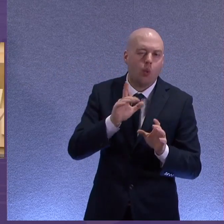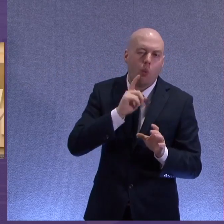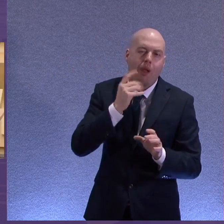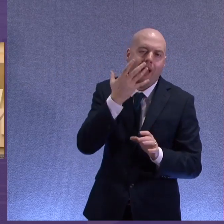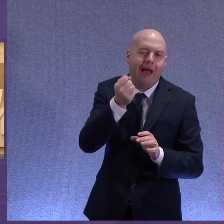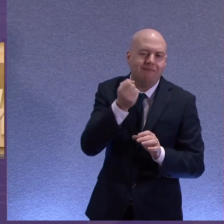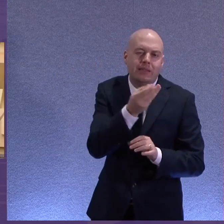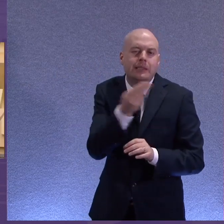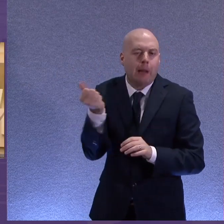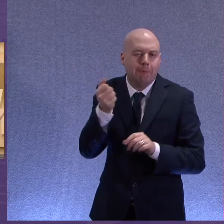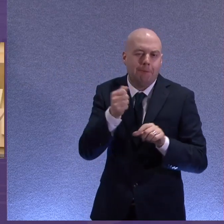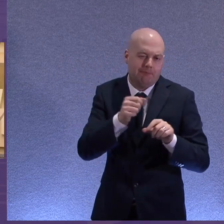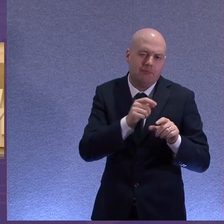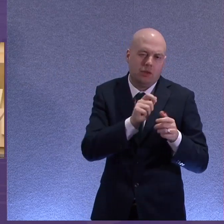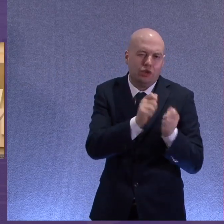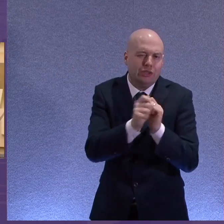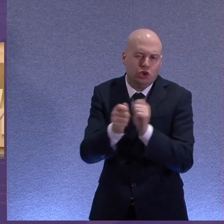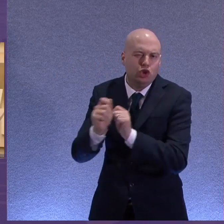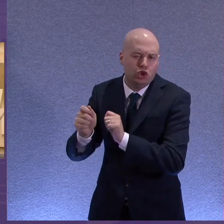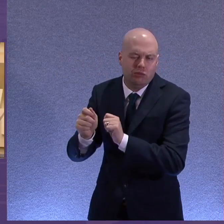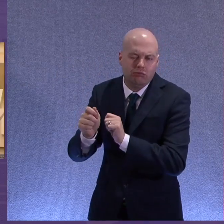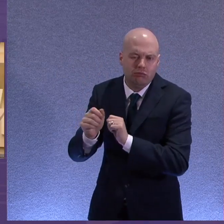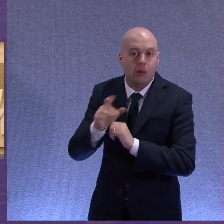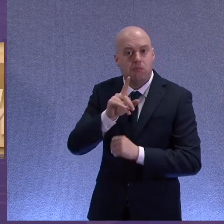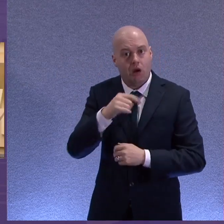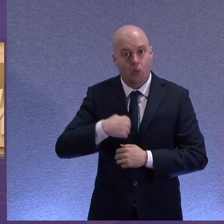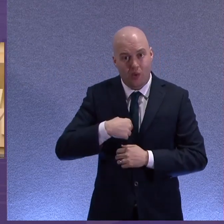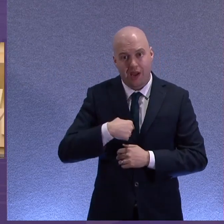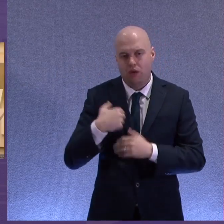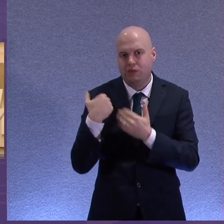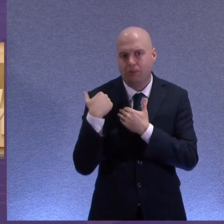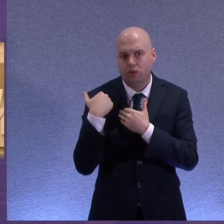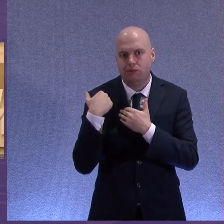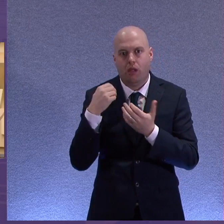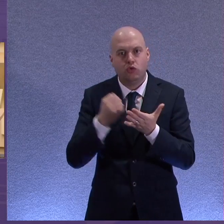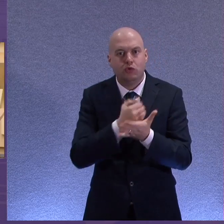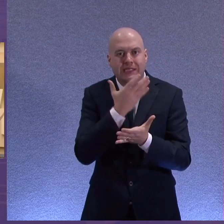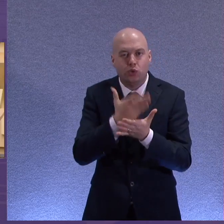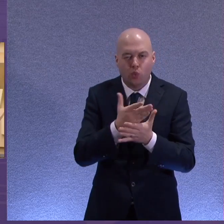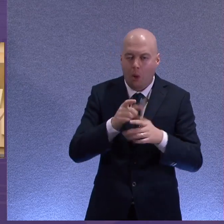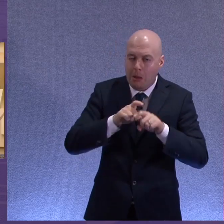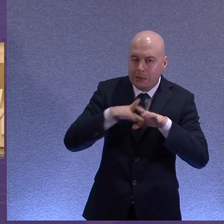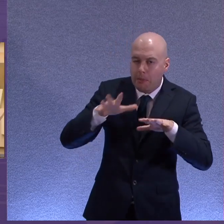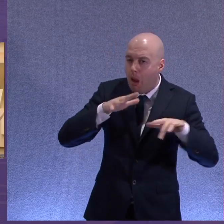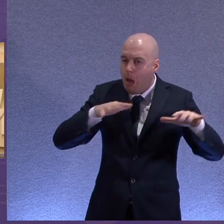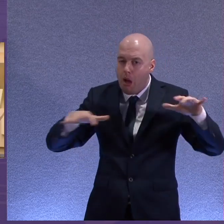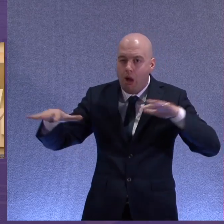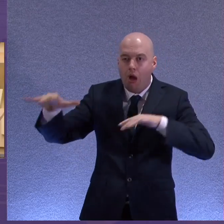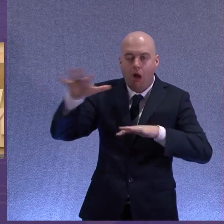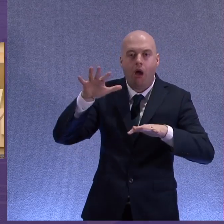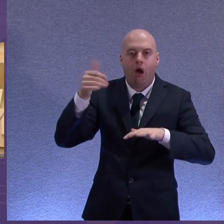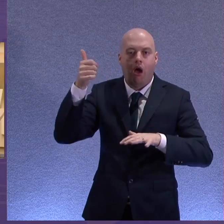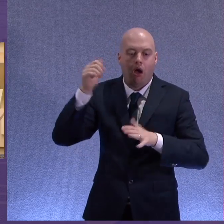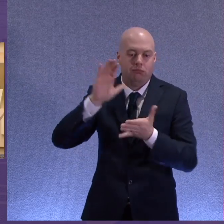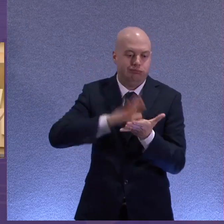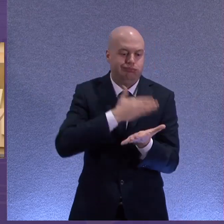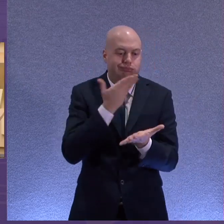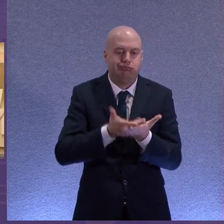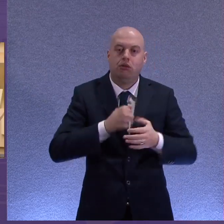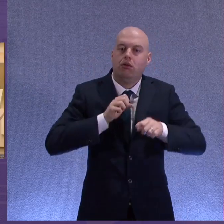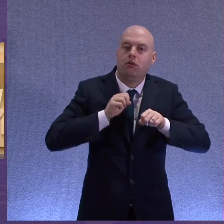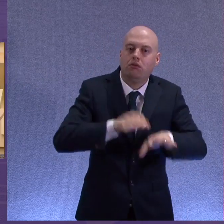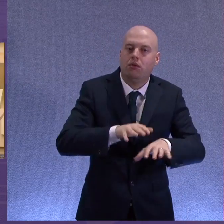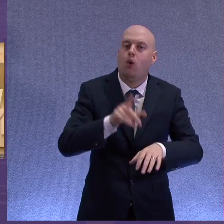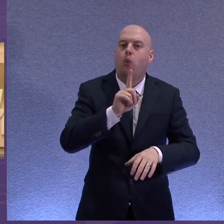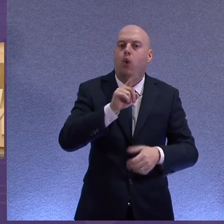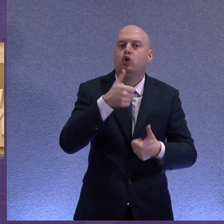a responsibility to make sure that the overall approach is being translated into the advice we think is appropriate. I can't